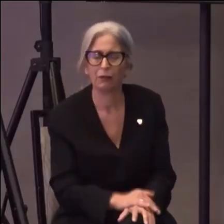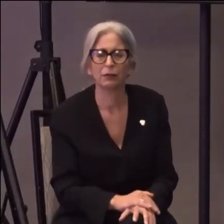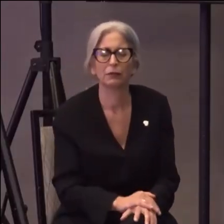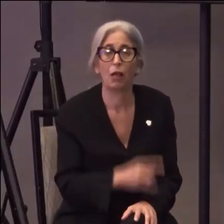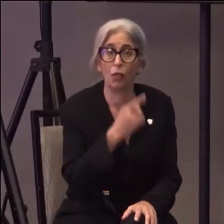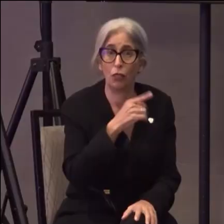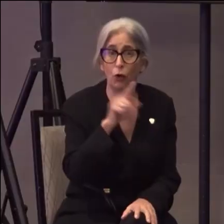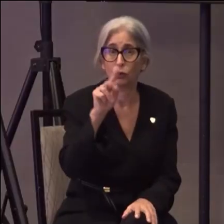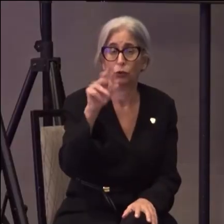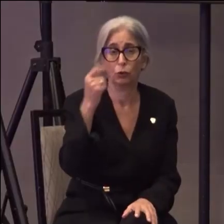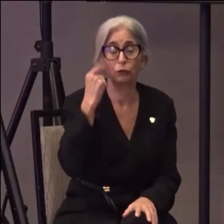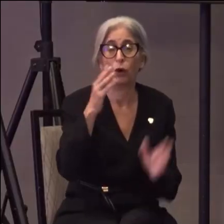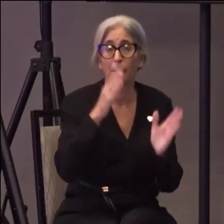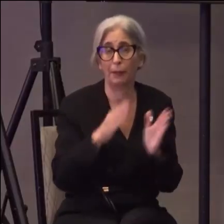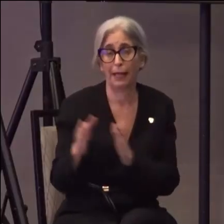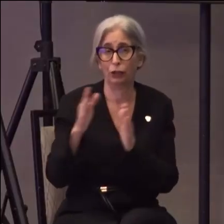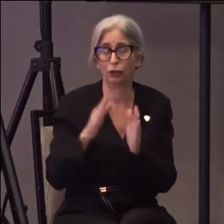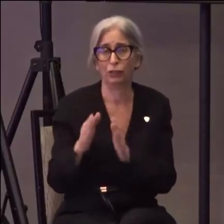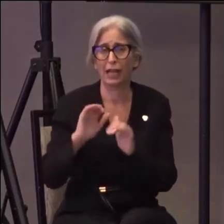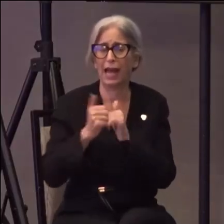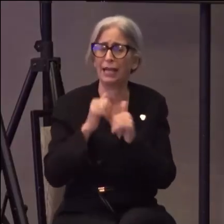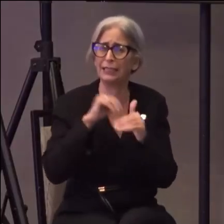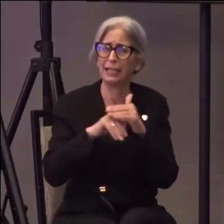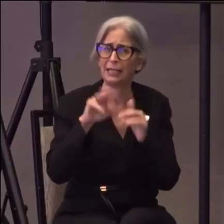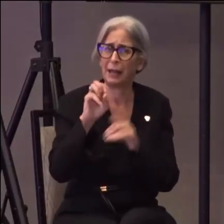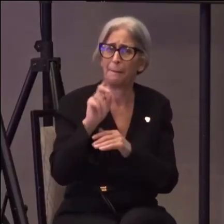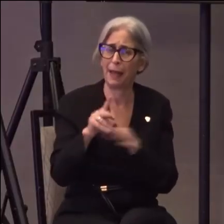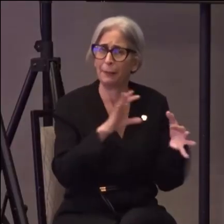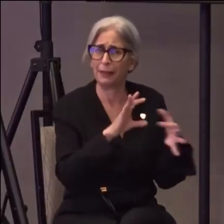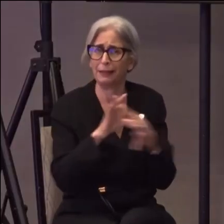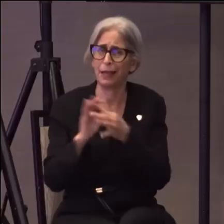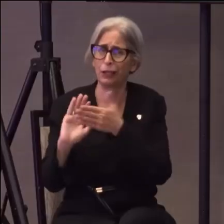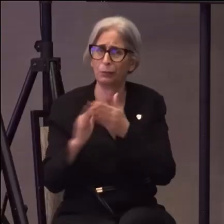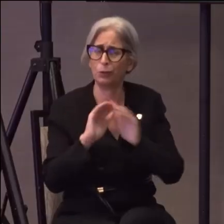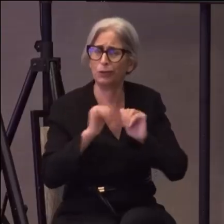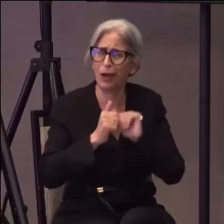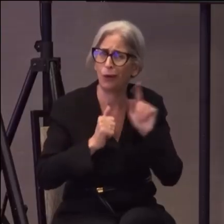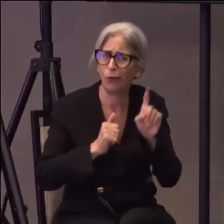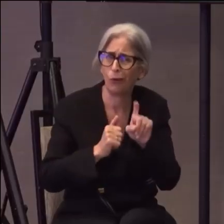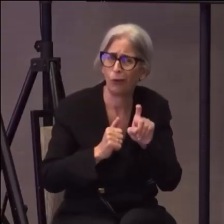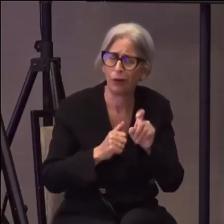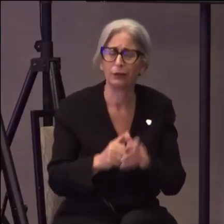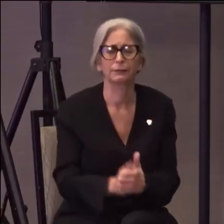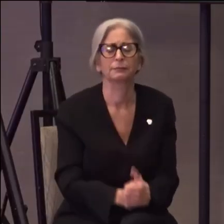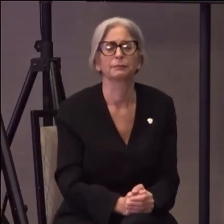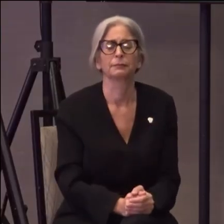Those tools were for planners. How does Access Map connect communities?